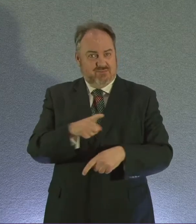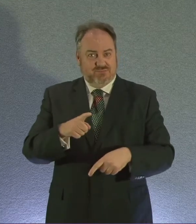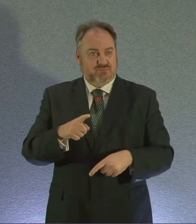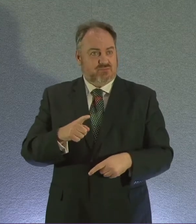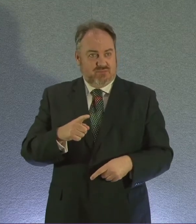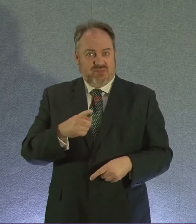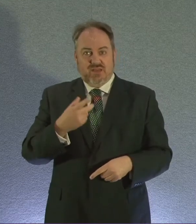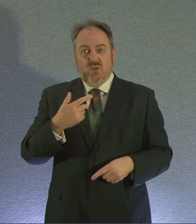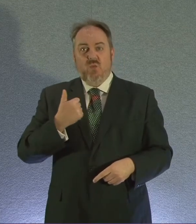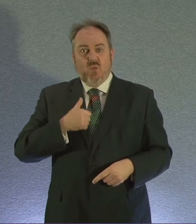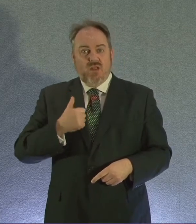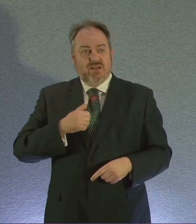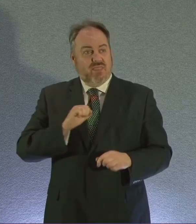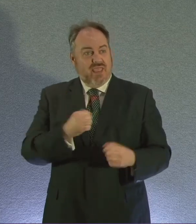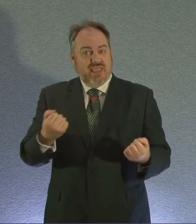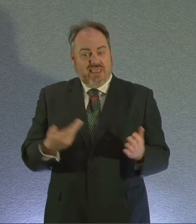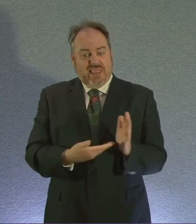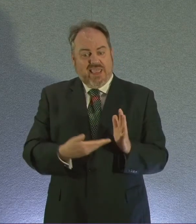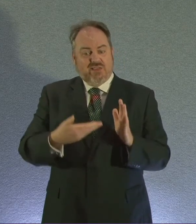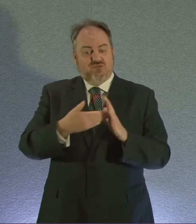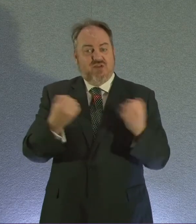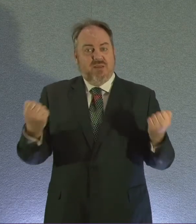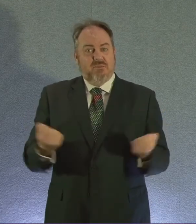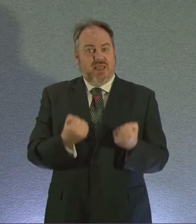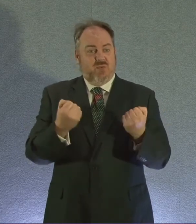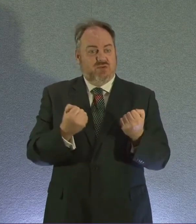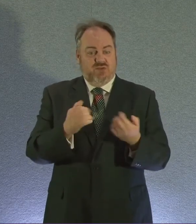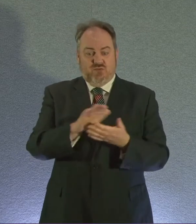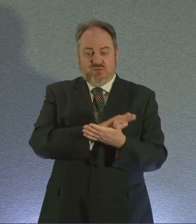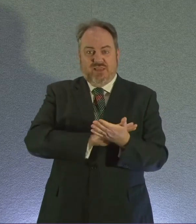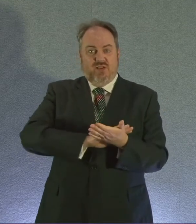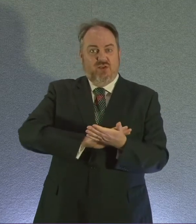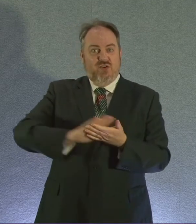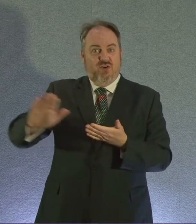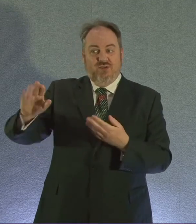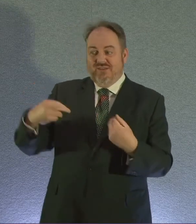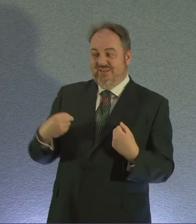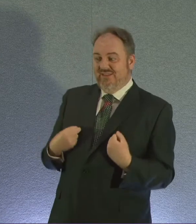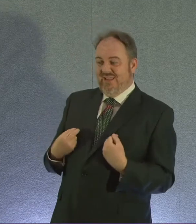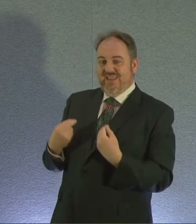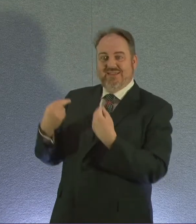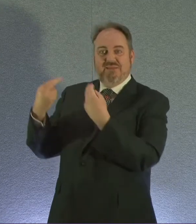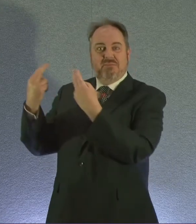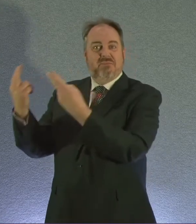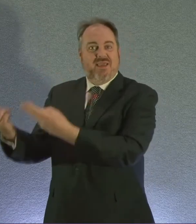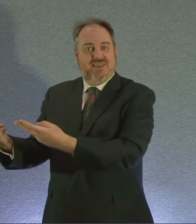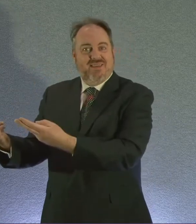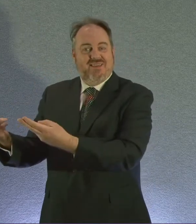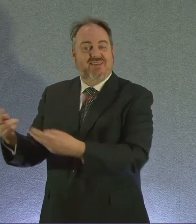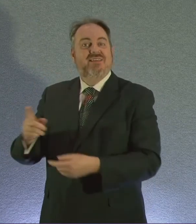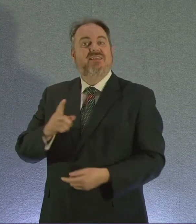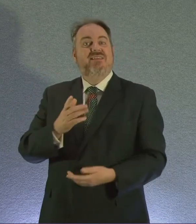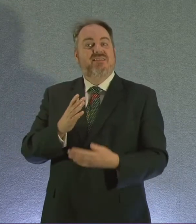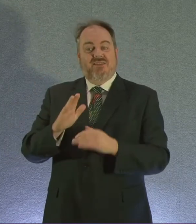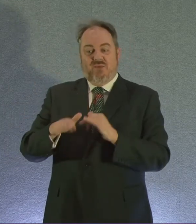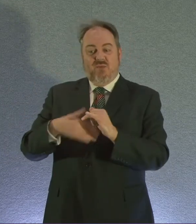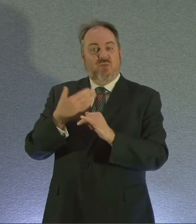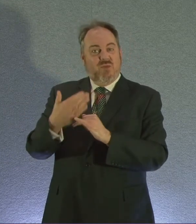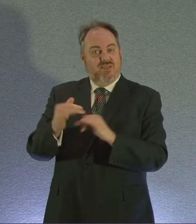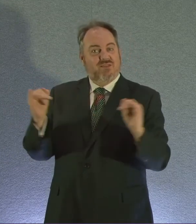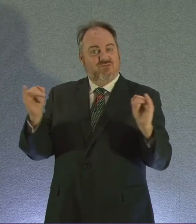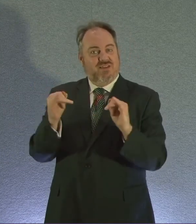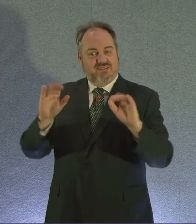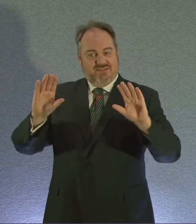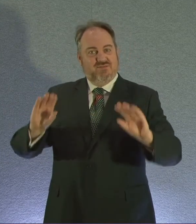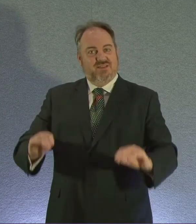handing back. Policing by consent is part of our social contract, and today we protected another part of